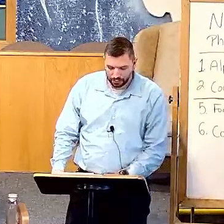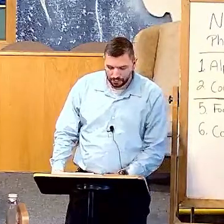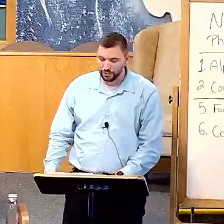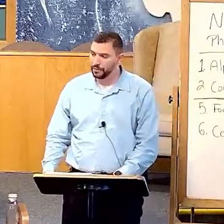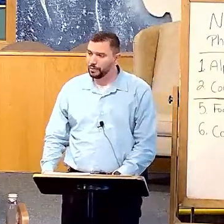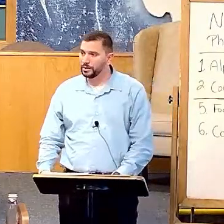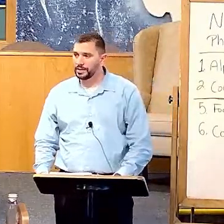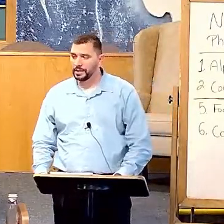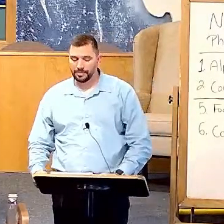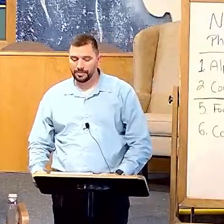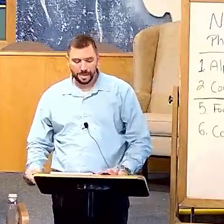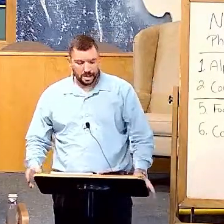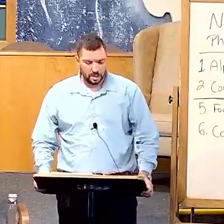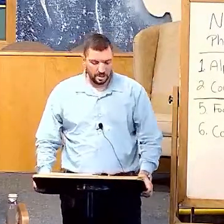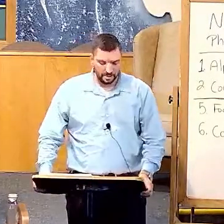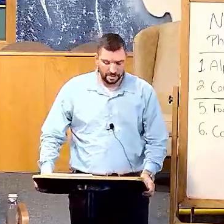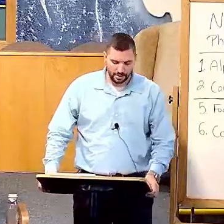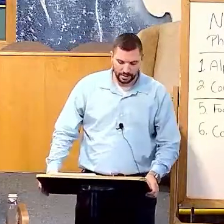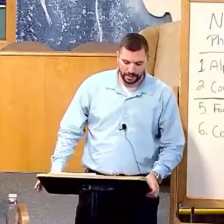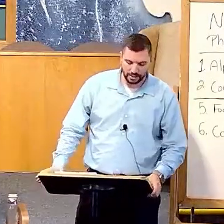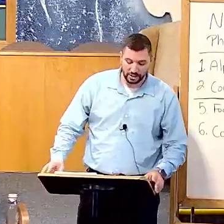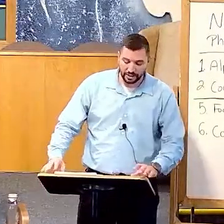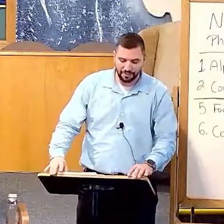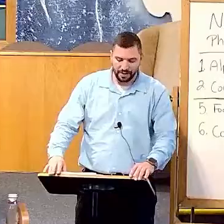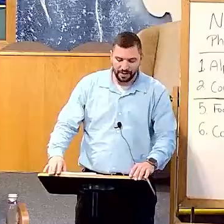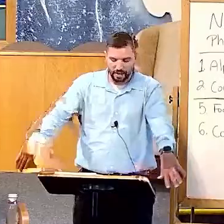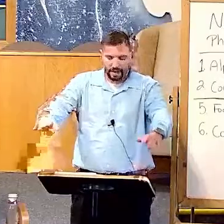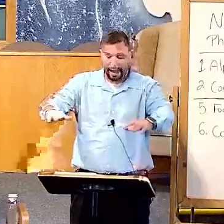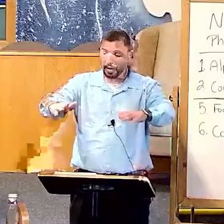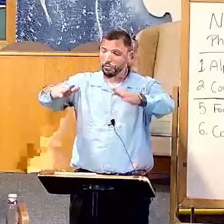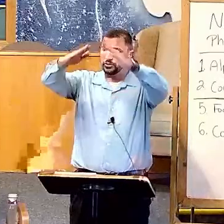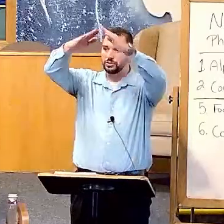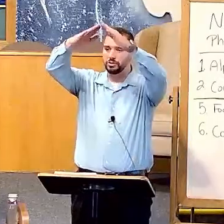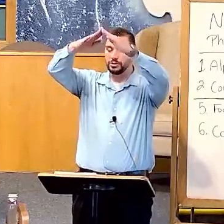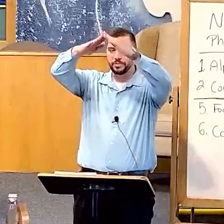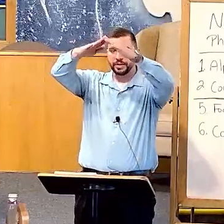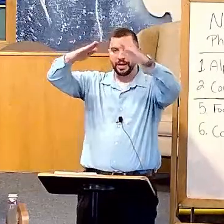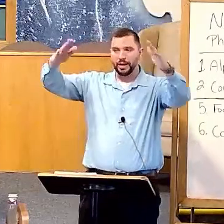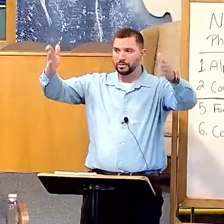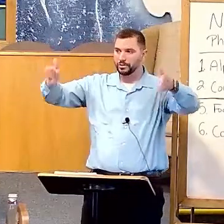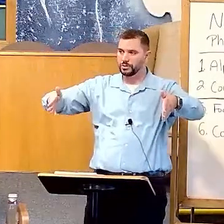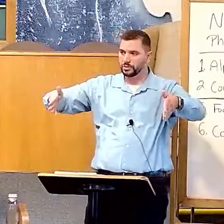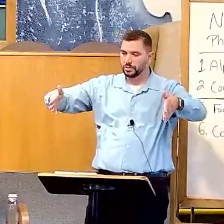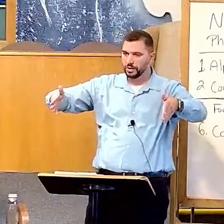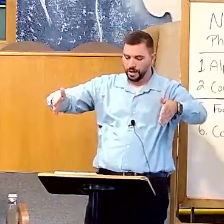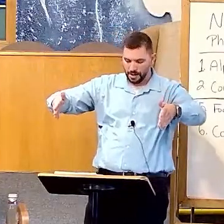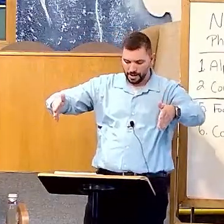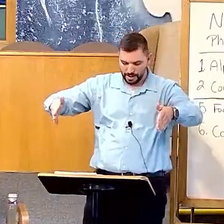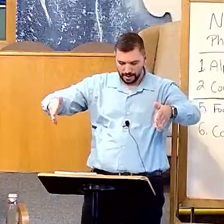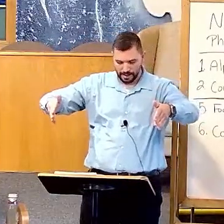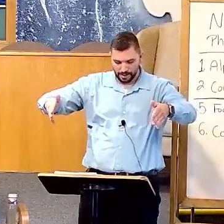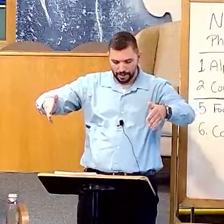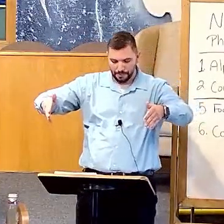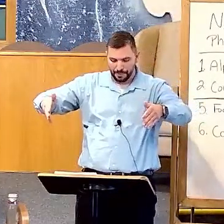review on 10. Again, signifiers, house, you just make a house. And then bedroom,